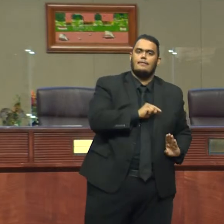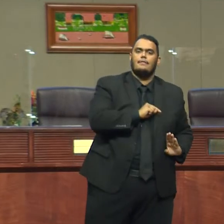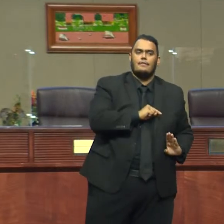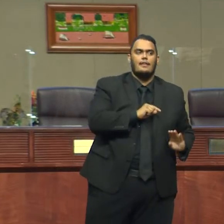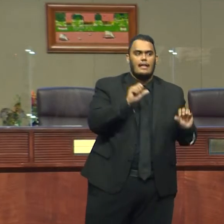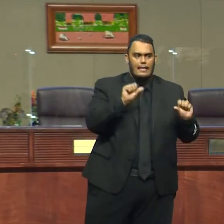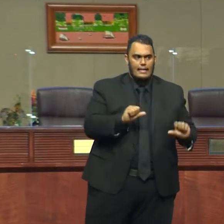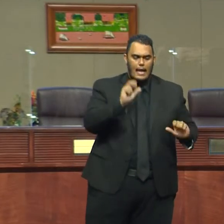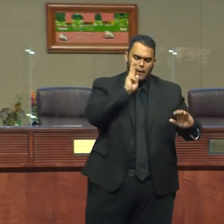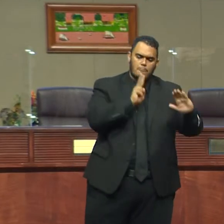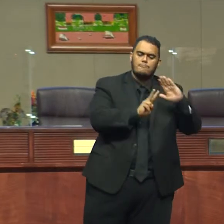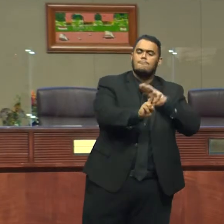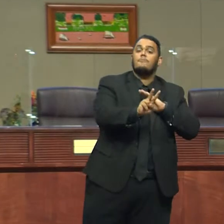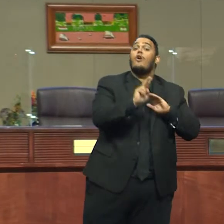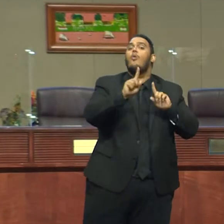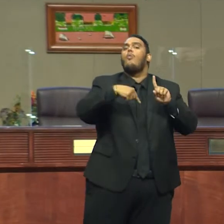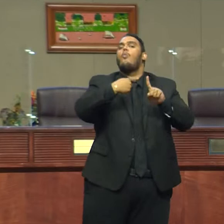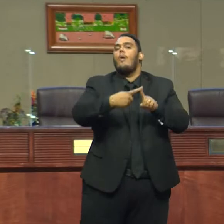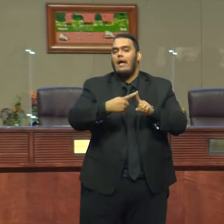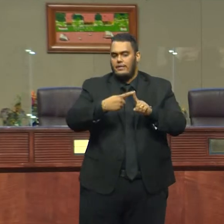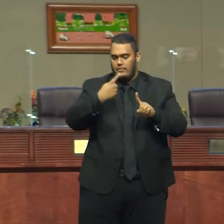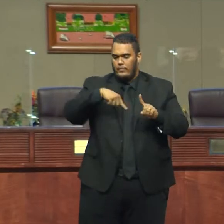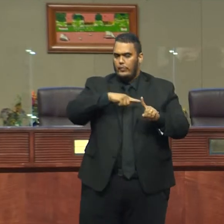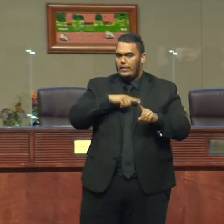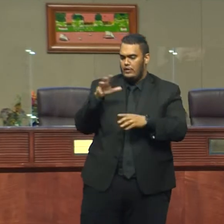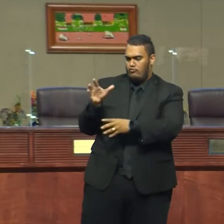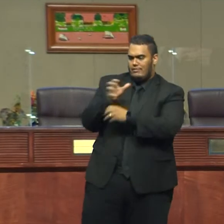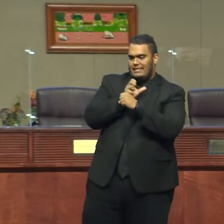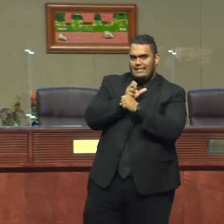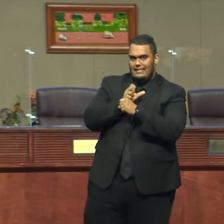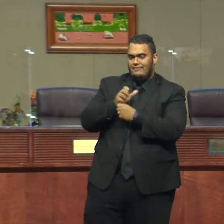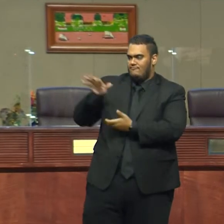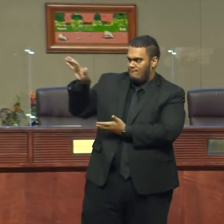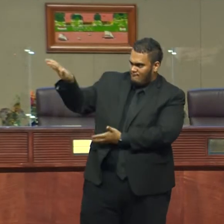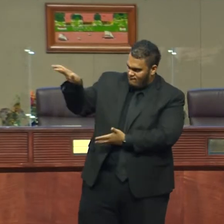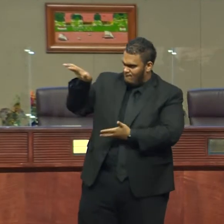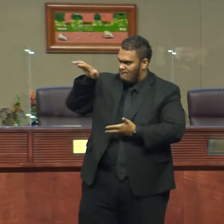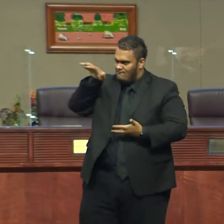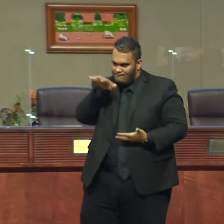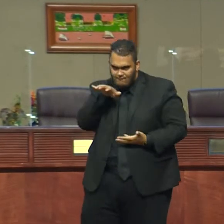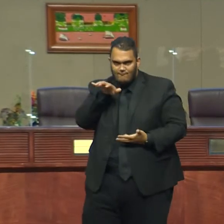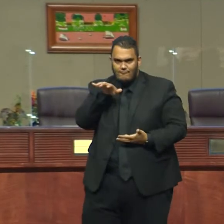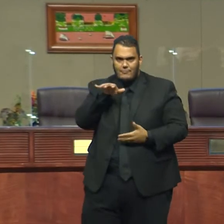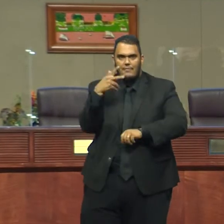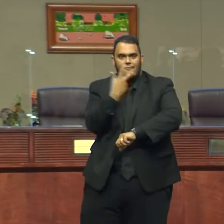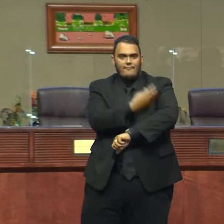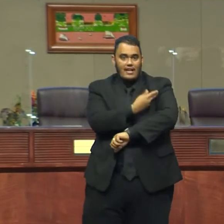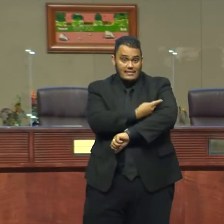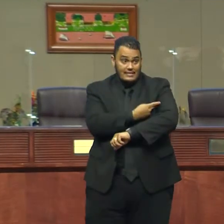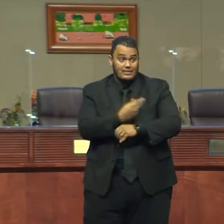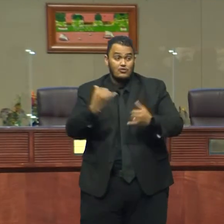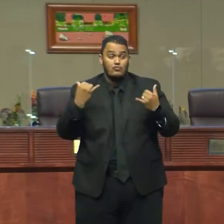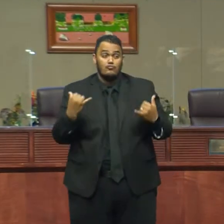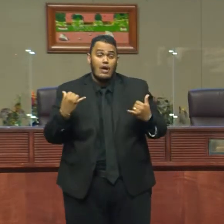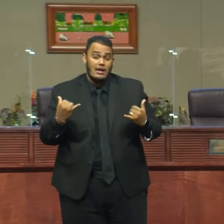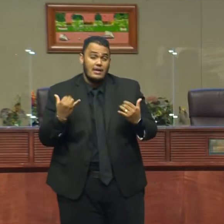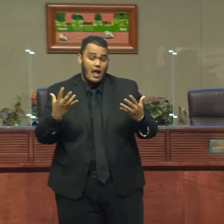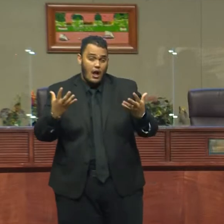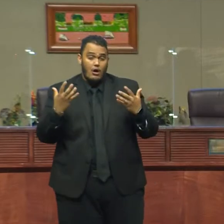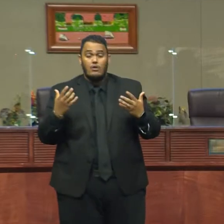when the supply will come into the future. Right now, they're working on a 3-week model. They want that to even